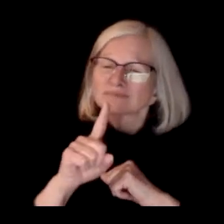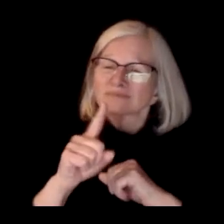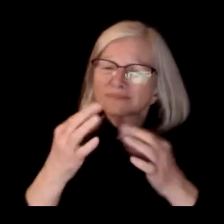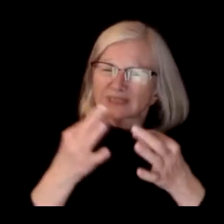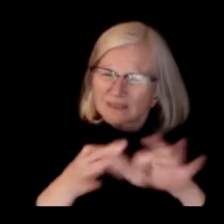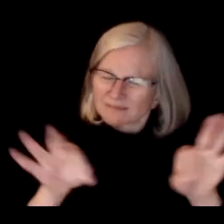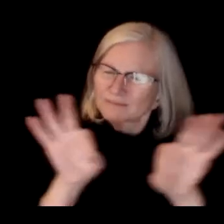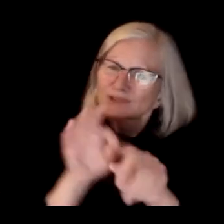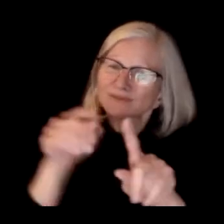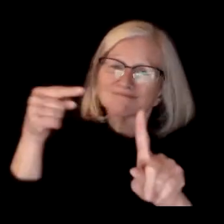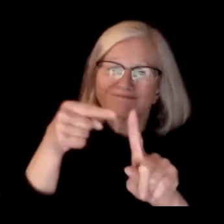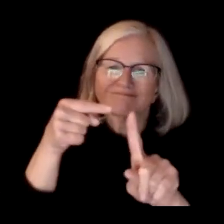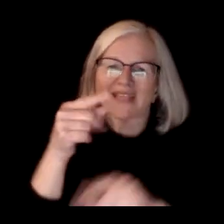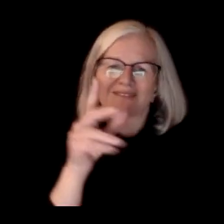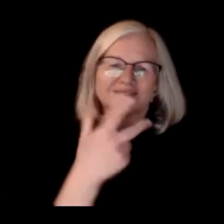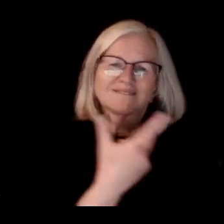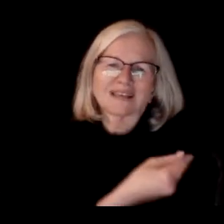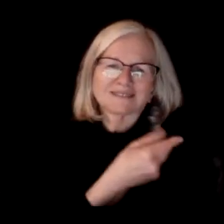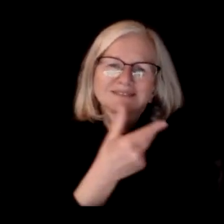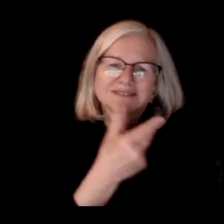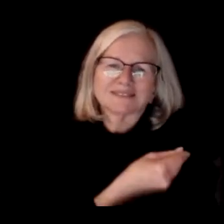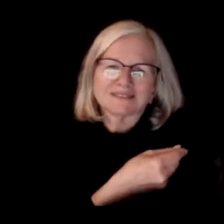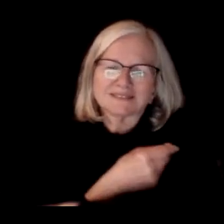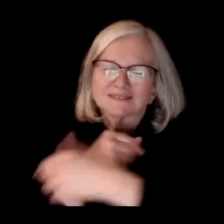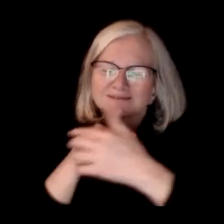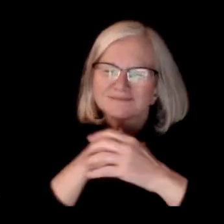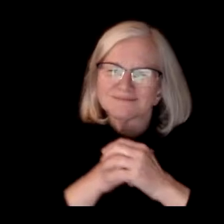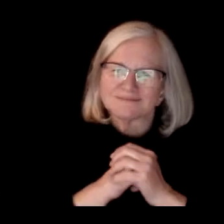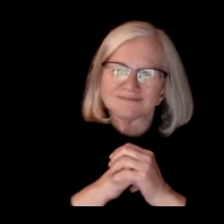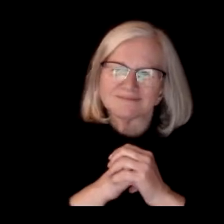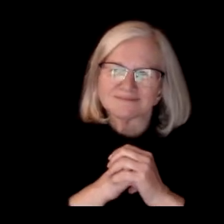talked before about the fact that